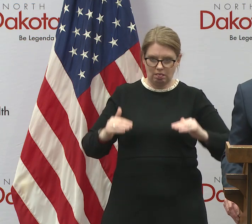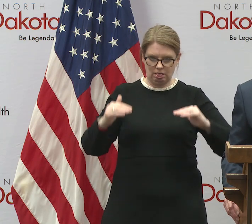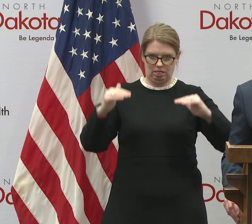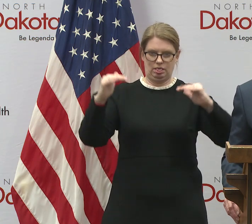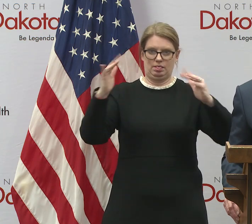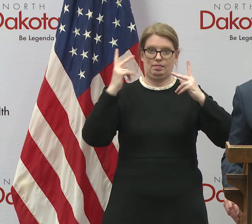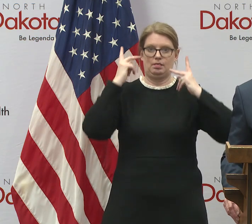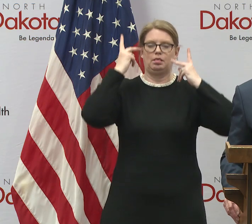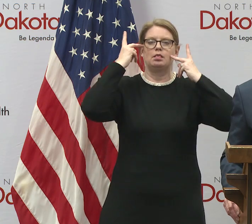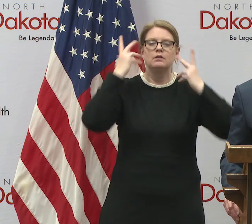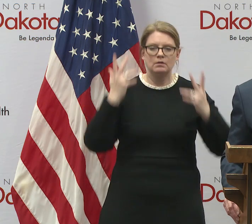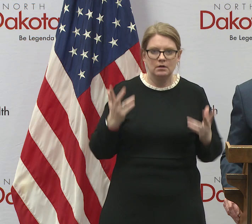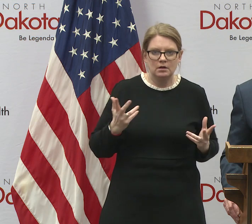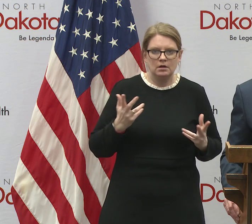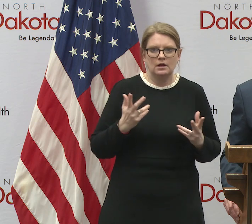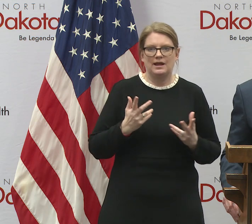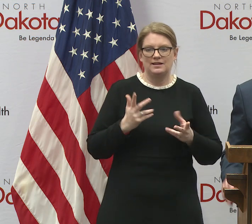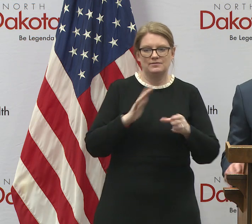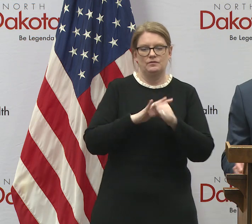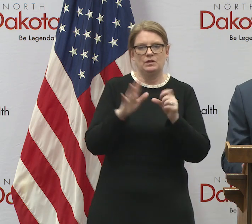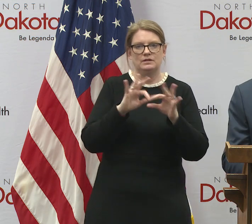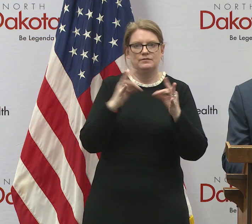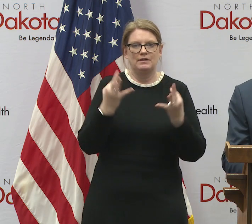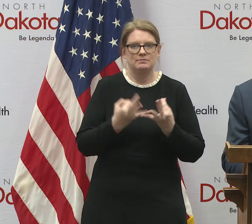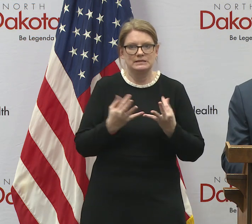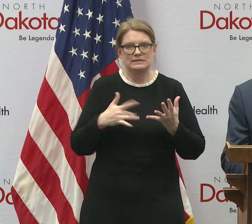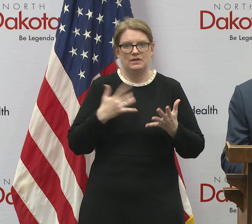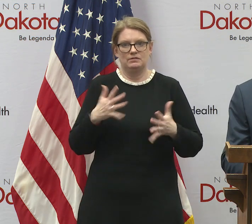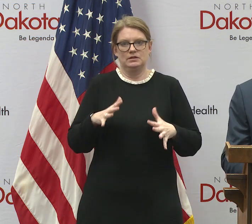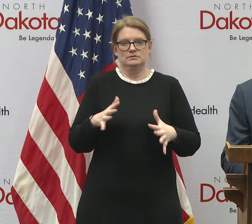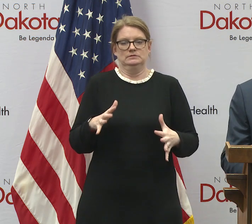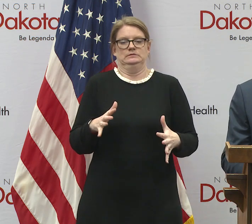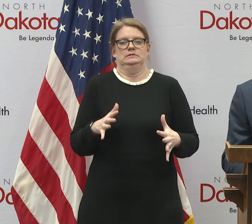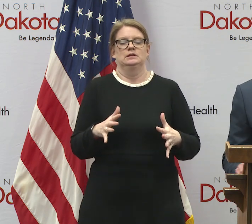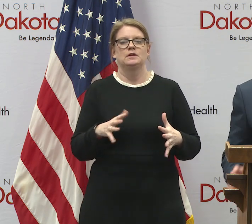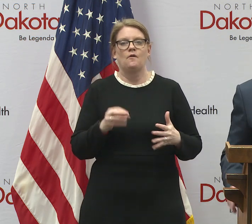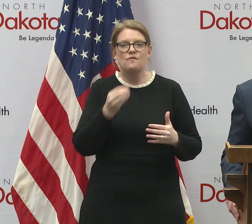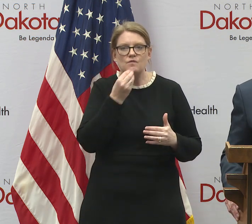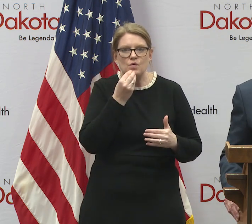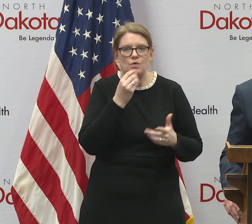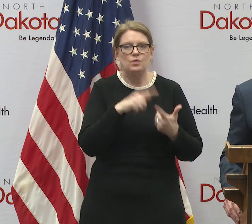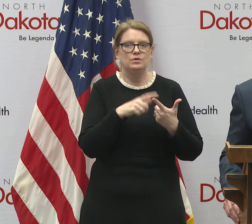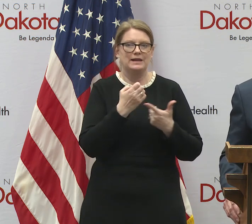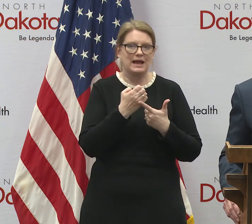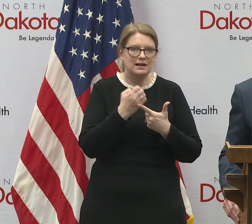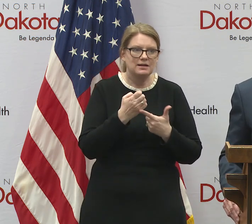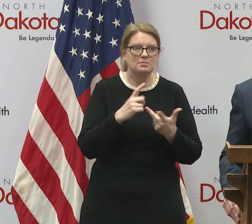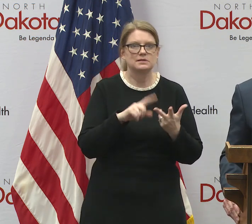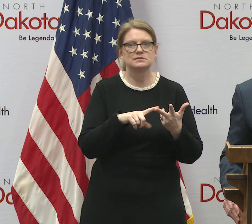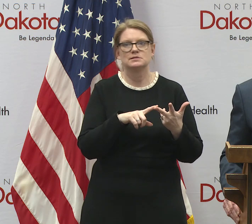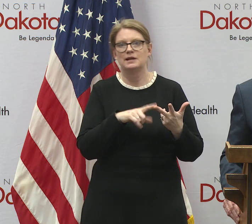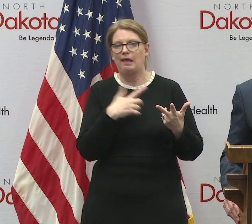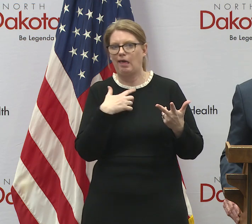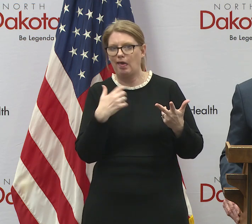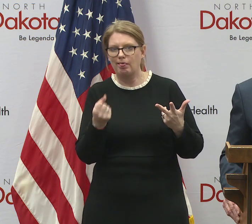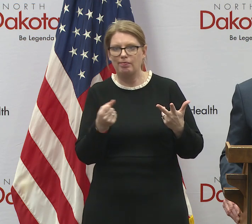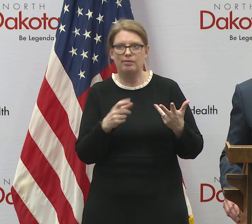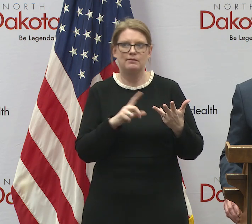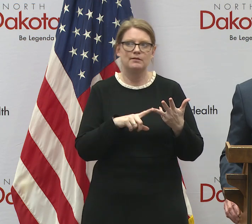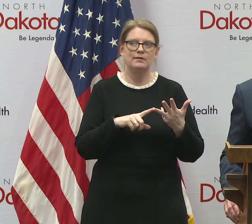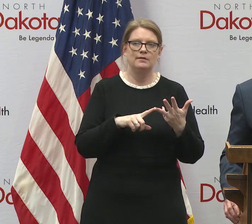concerns, and this can leave entire families feeling very anxious, whether it's food security, economic security, health